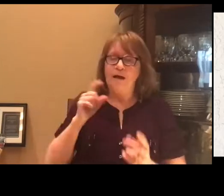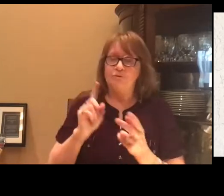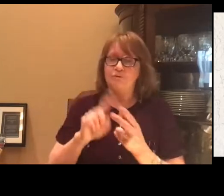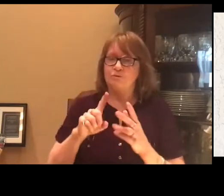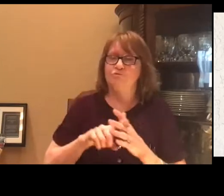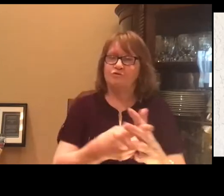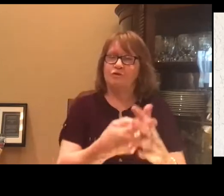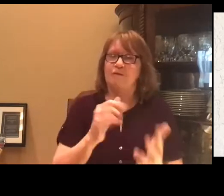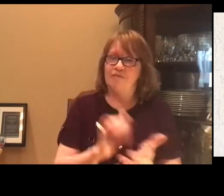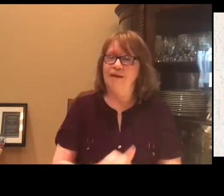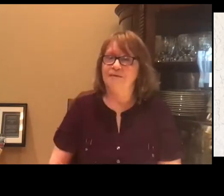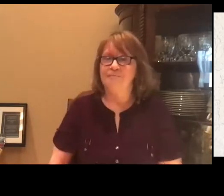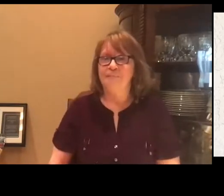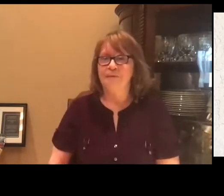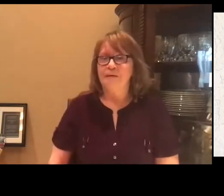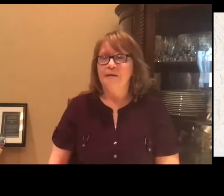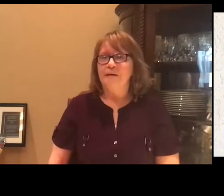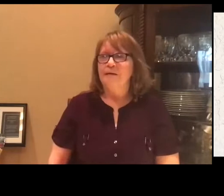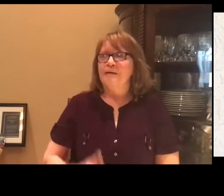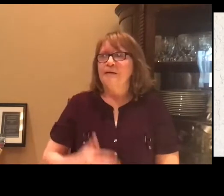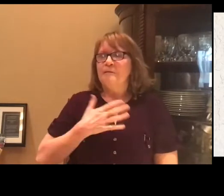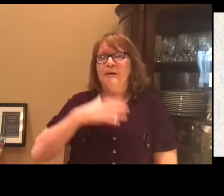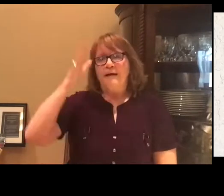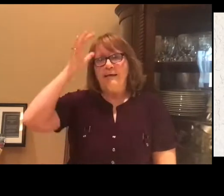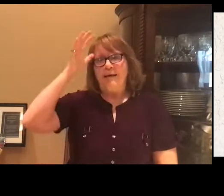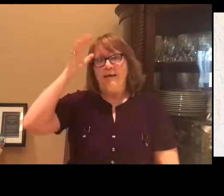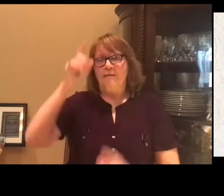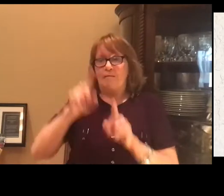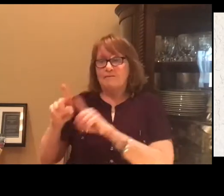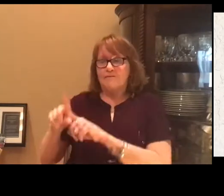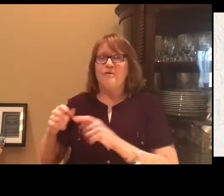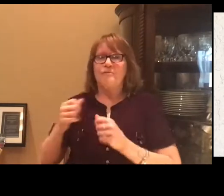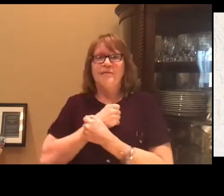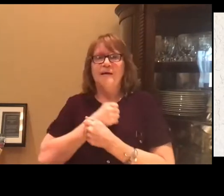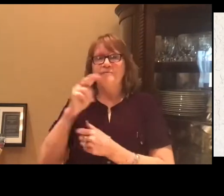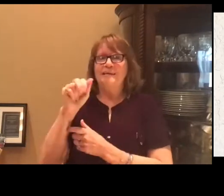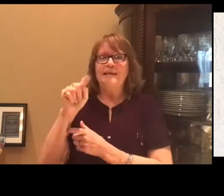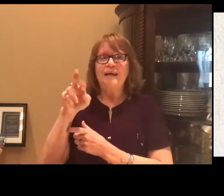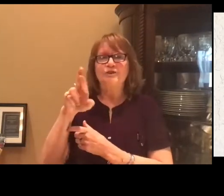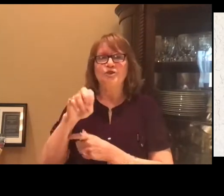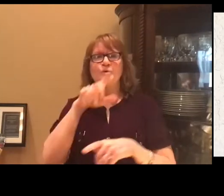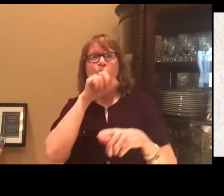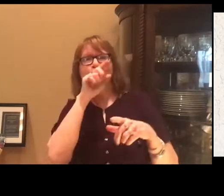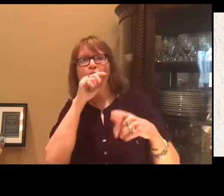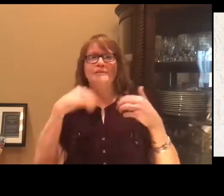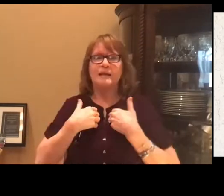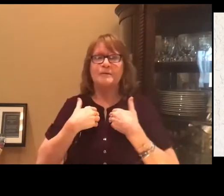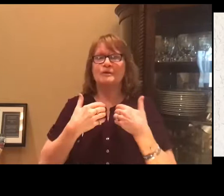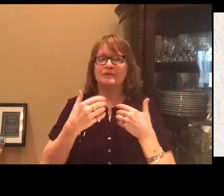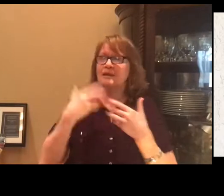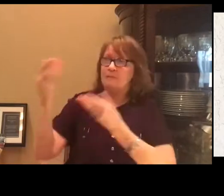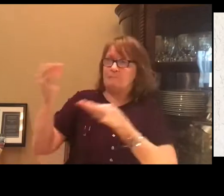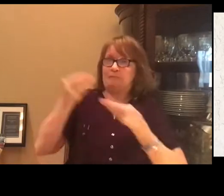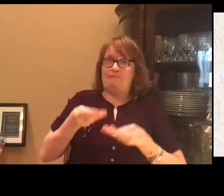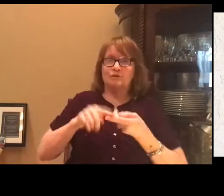and I think that was passed on to me. We used to be outdoors. We